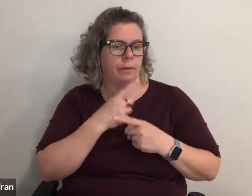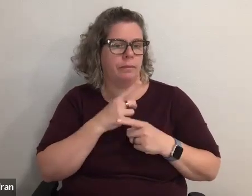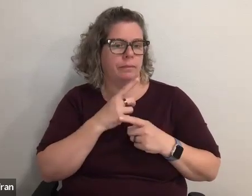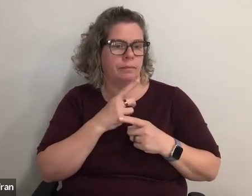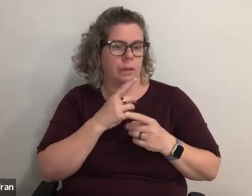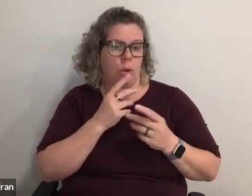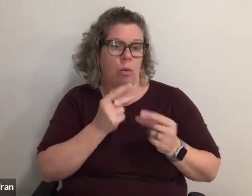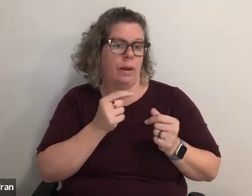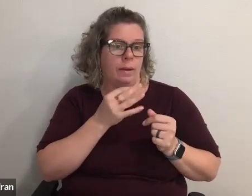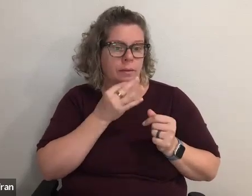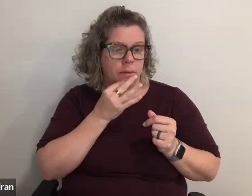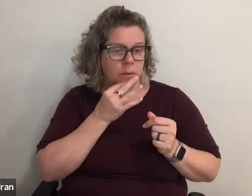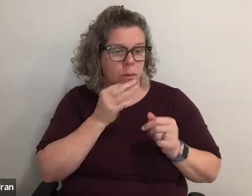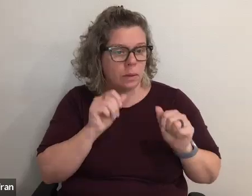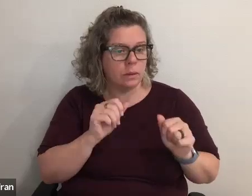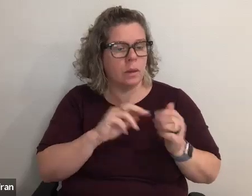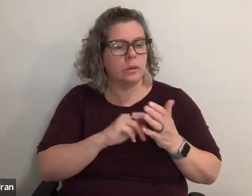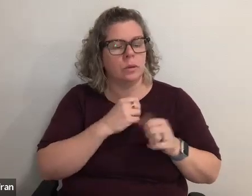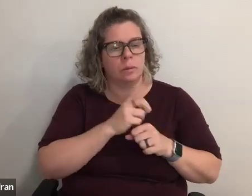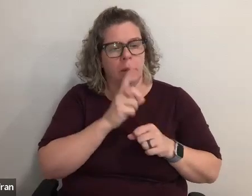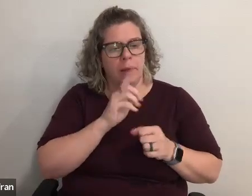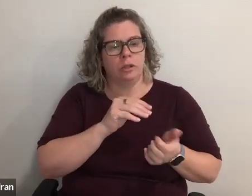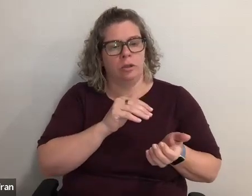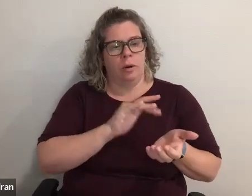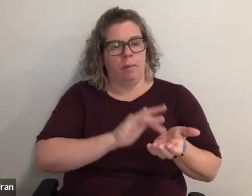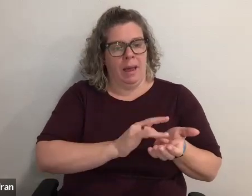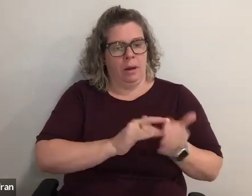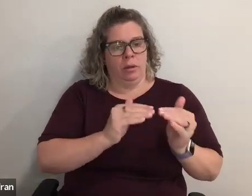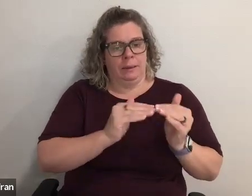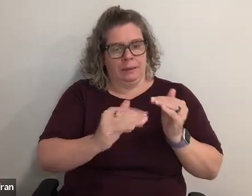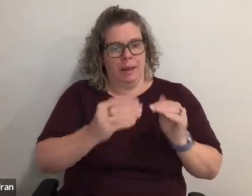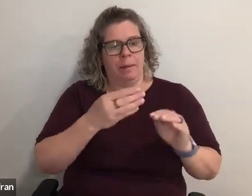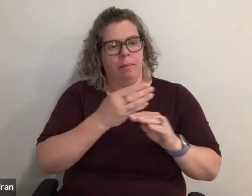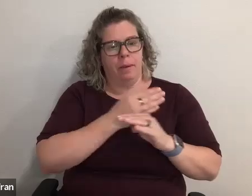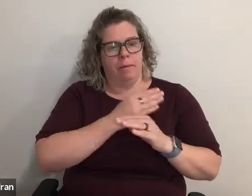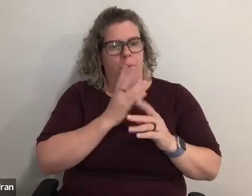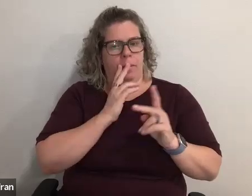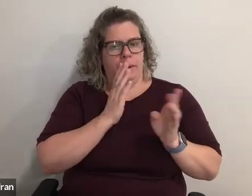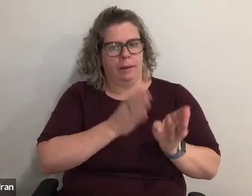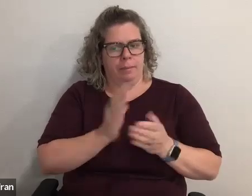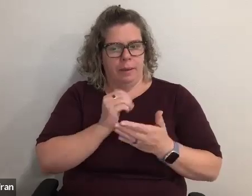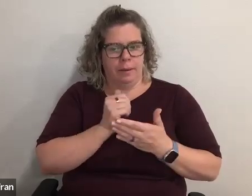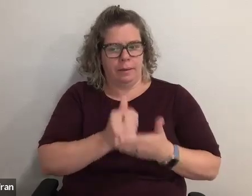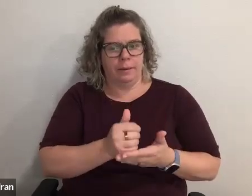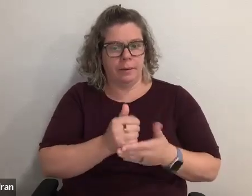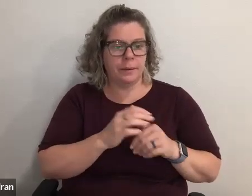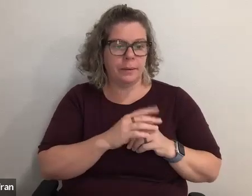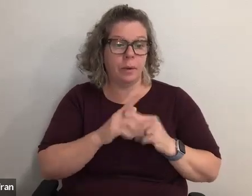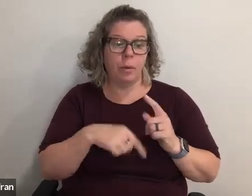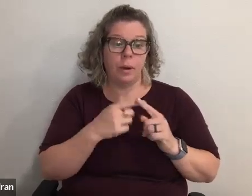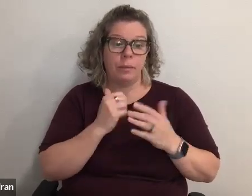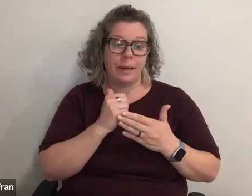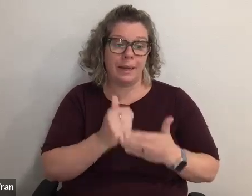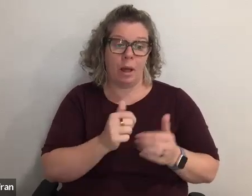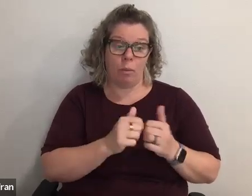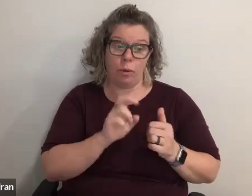to ensure that they're medically stable before we can start working on some kind of intervention. When we can help with